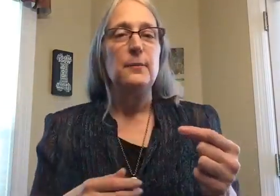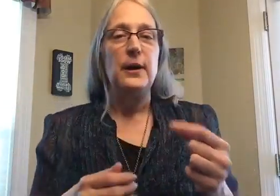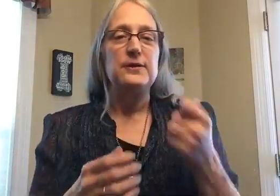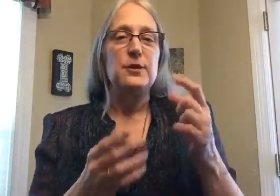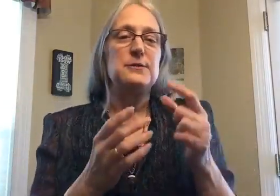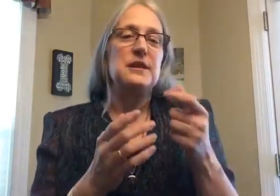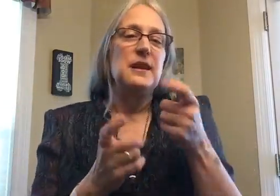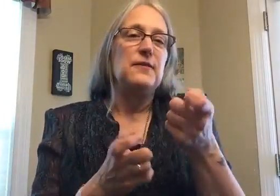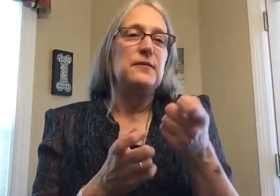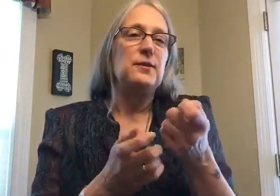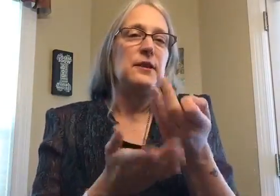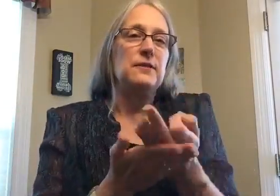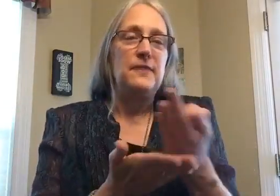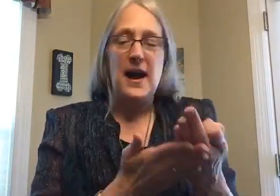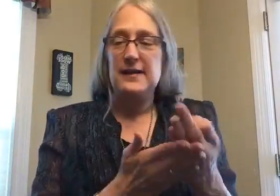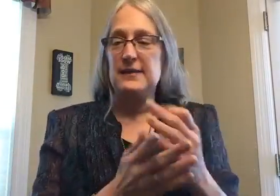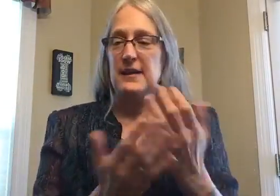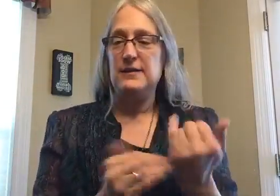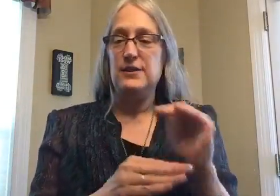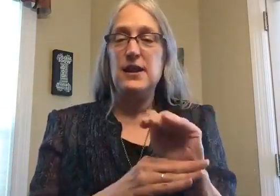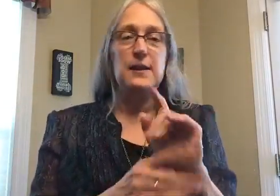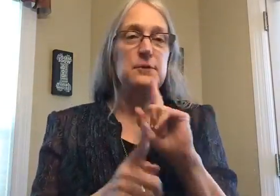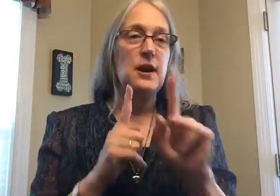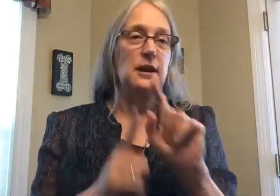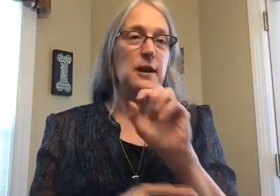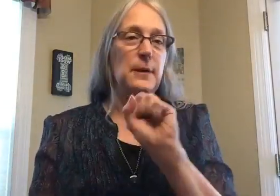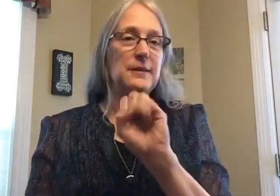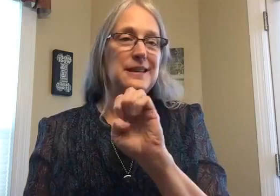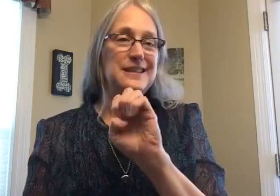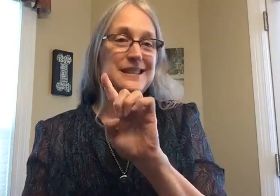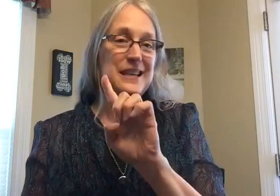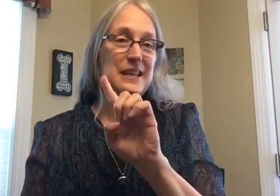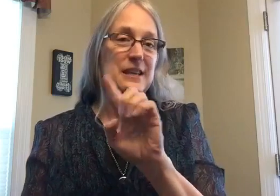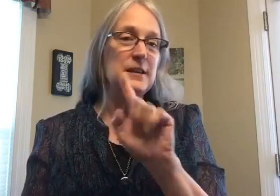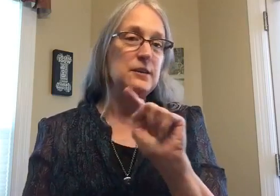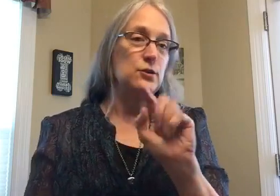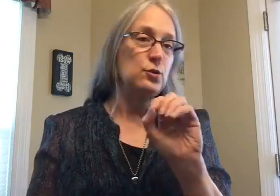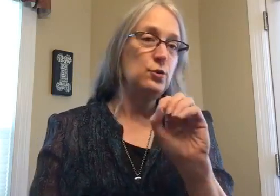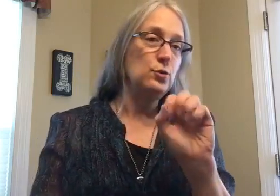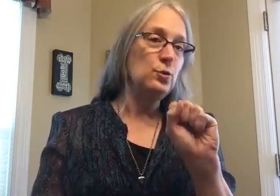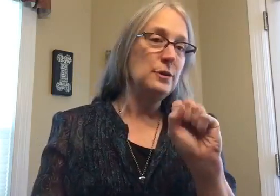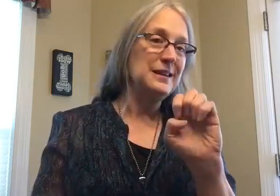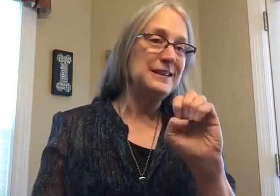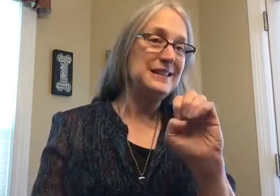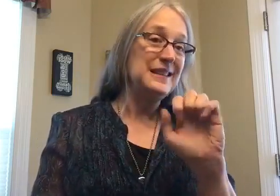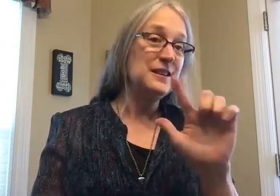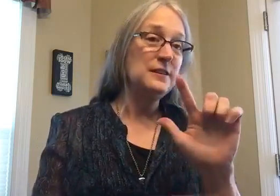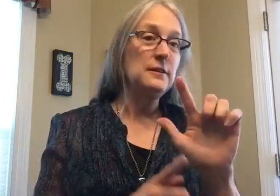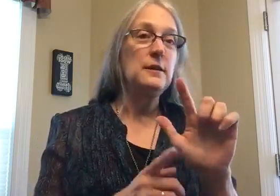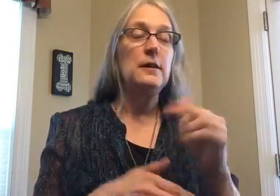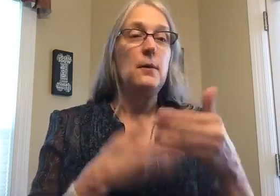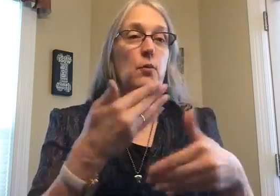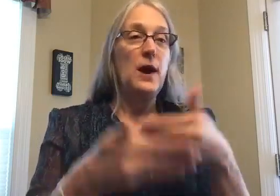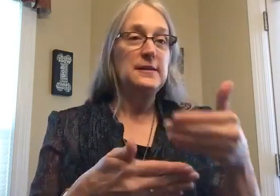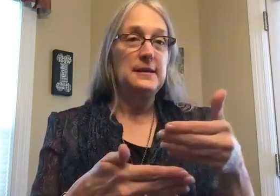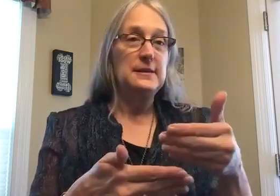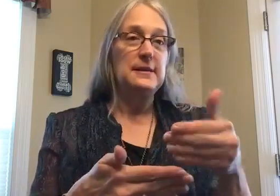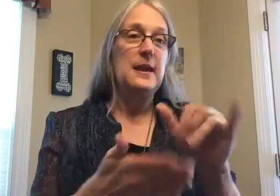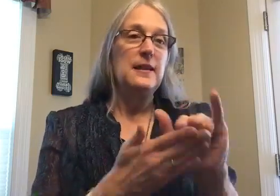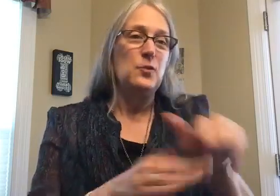So I was going to give a few little facts, and then tonight I'm talking about the seed to seal process that really